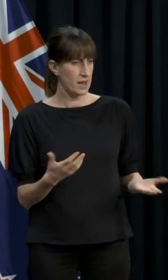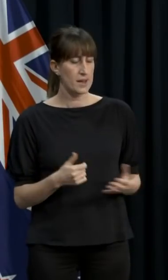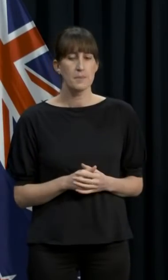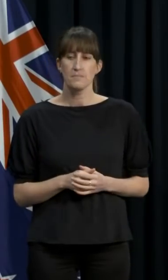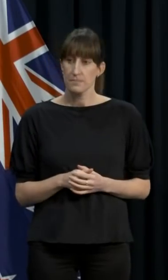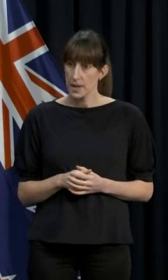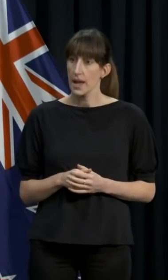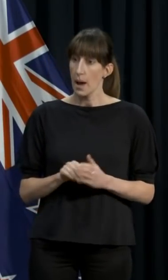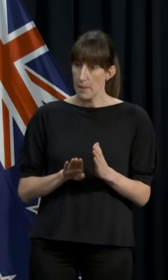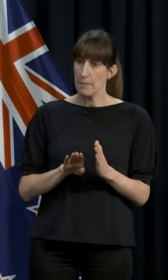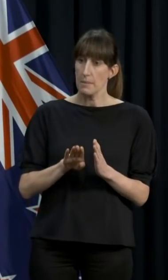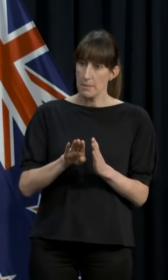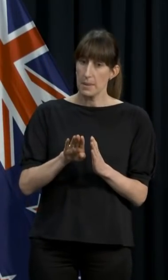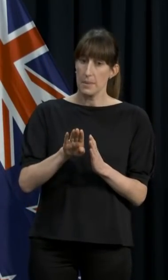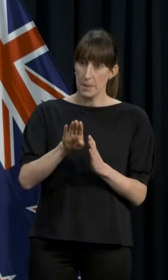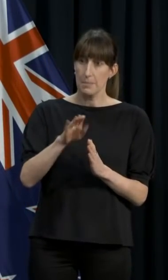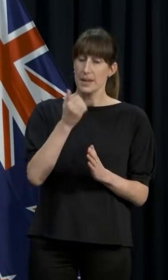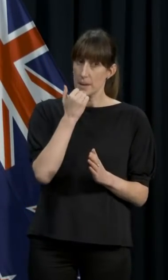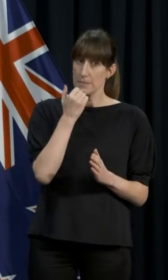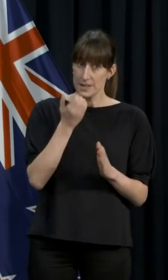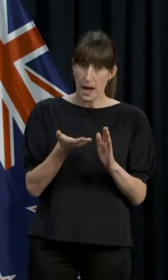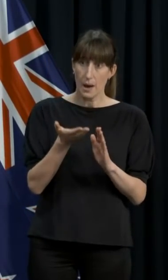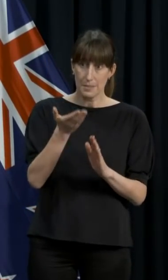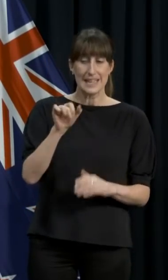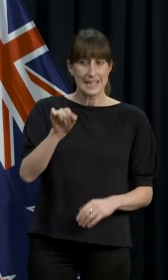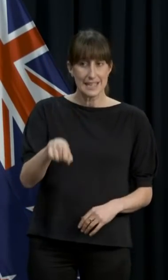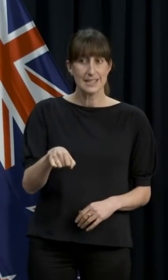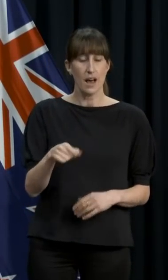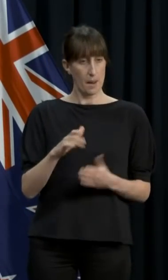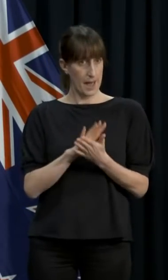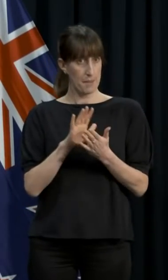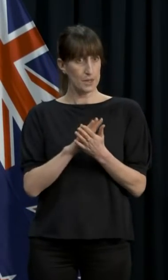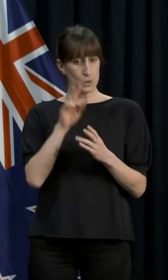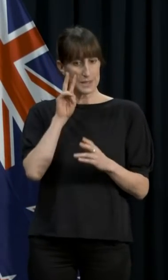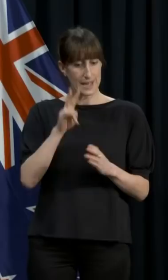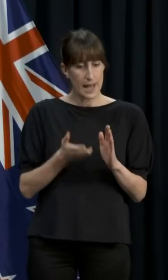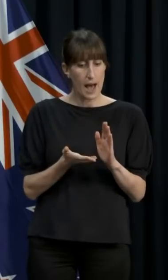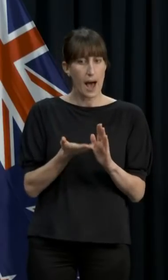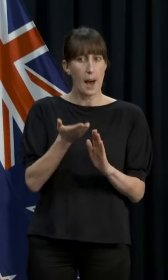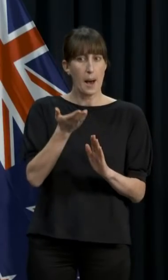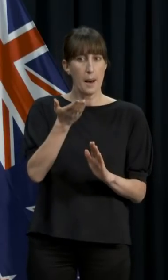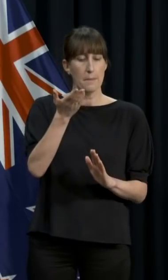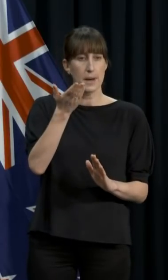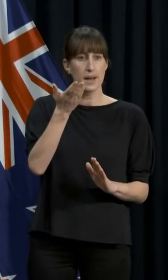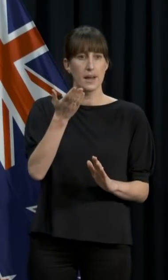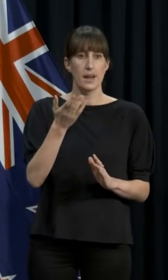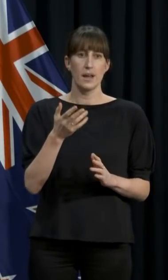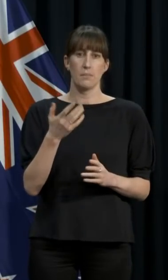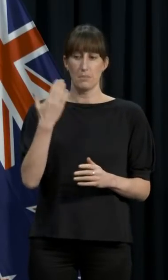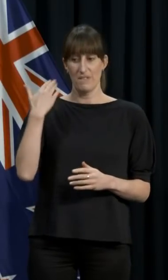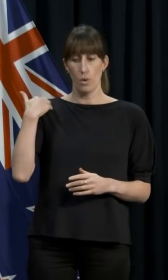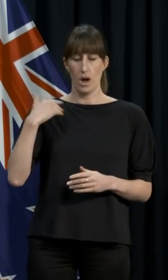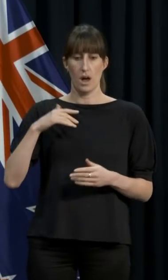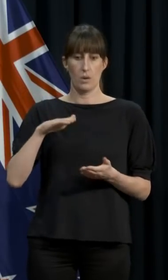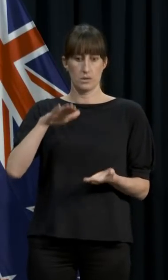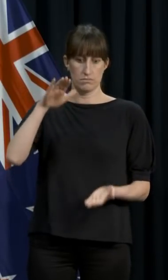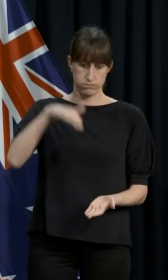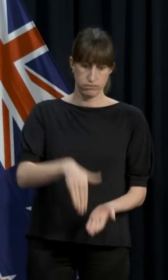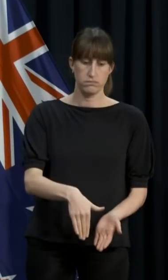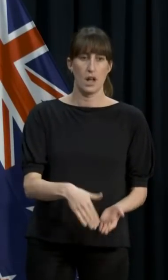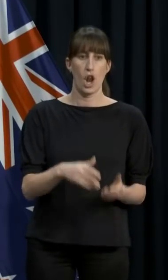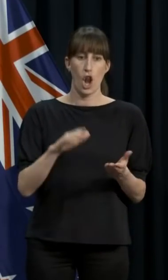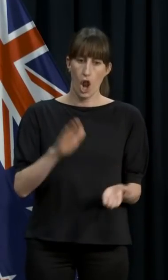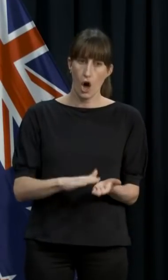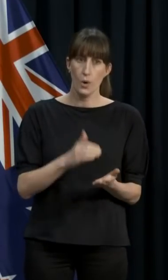going back up again, and I'm happy to see that the trend is going back up again after a period of, after a relatively steep drop-off. We